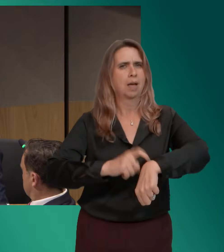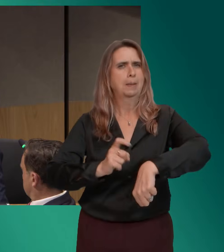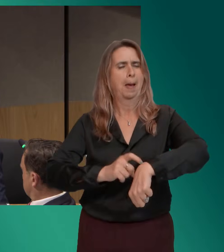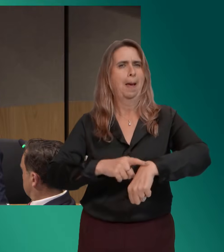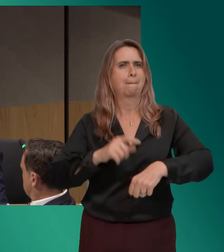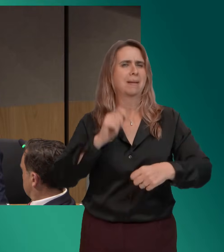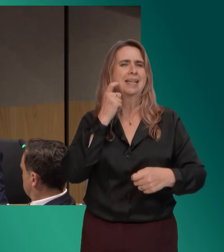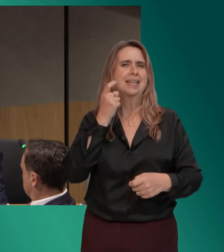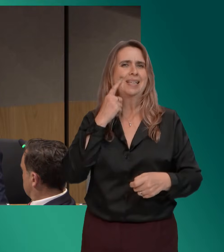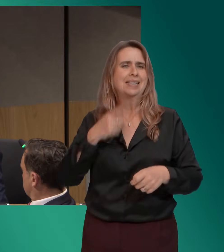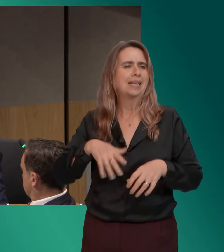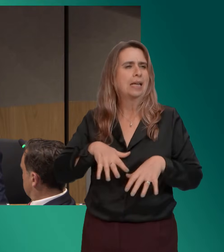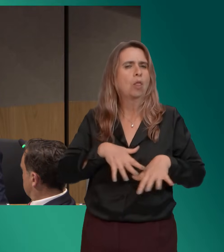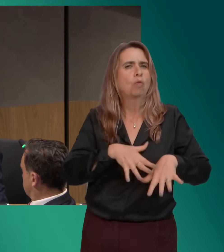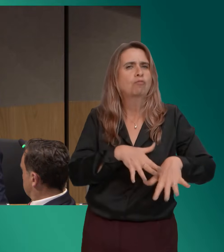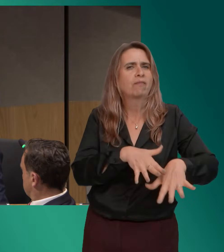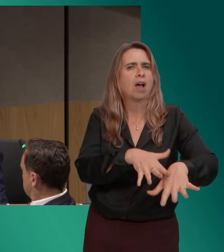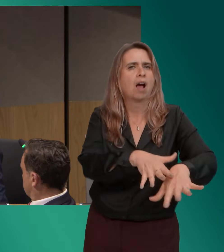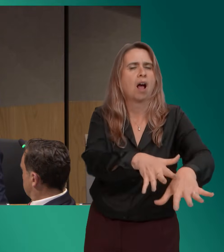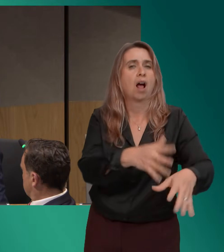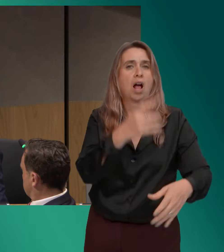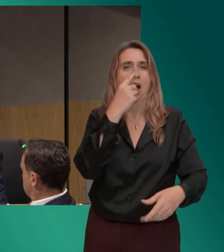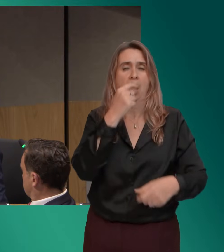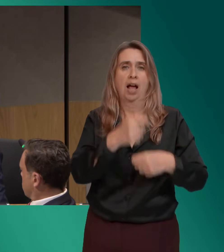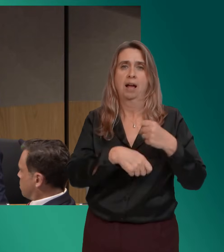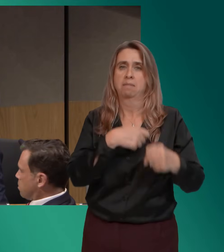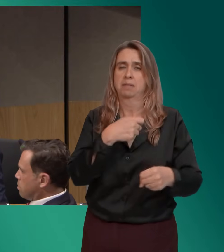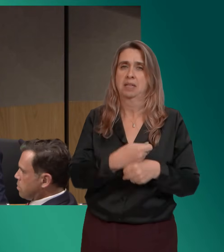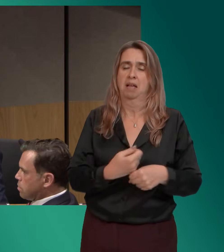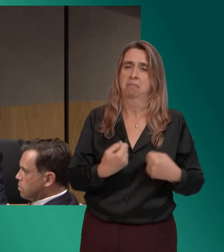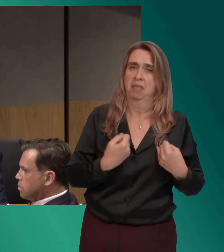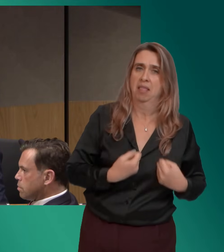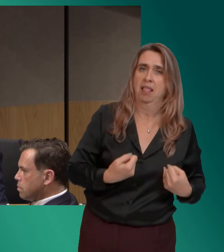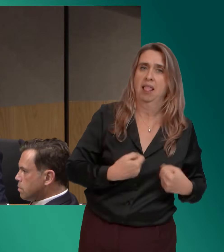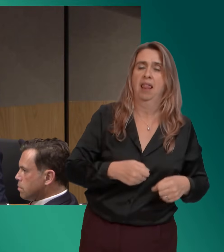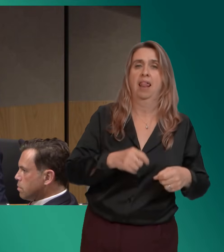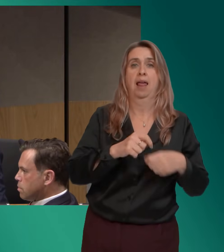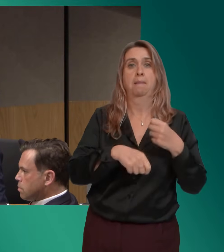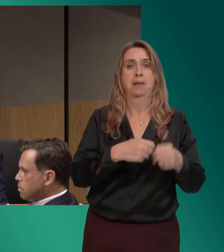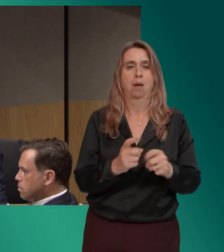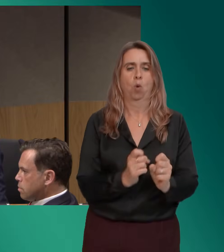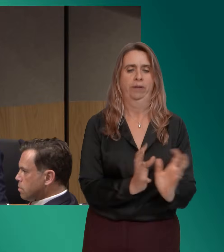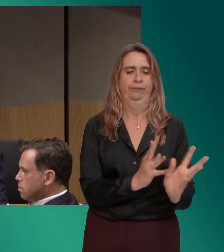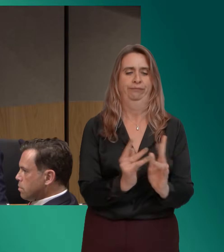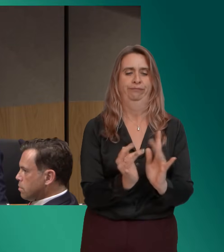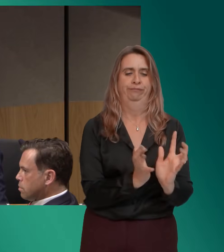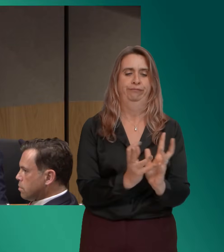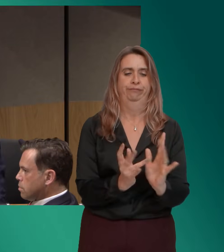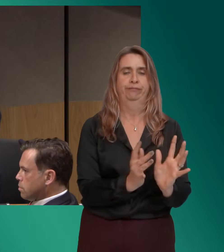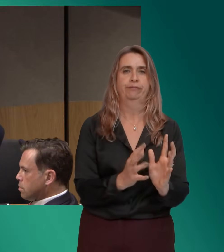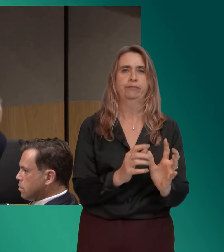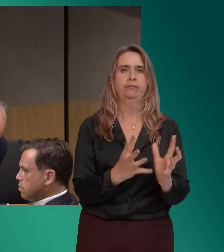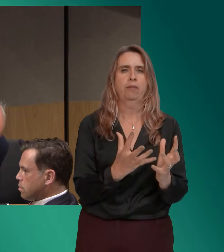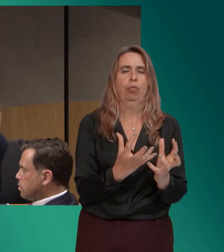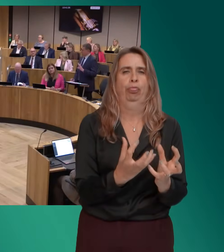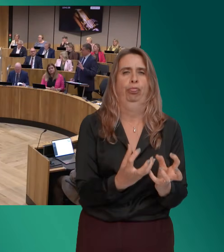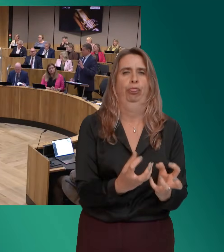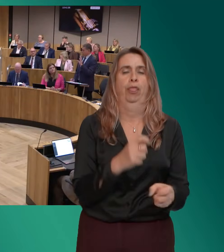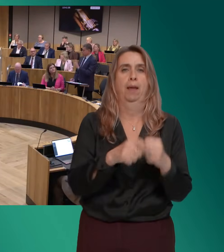rivers such as the Tawe. It can cause algal blooms, which block sunlight and deplete water oxygen, affecting all